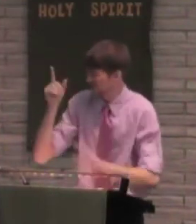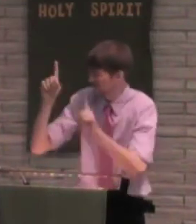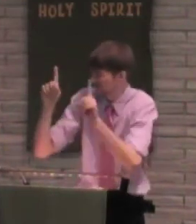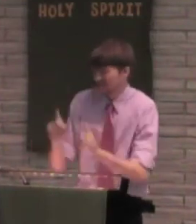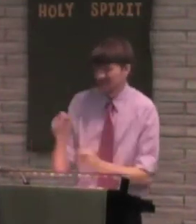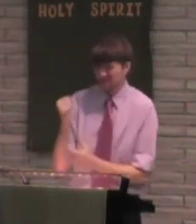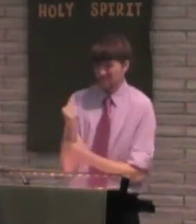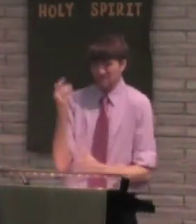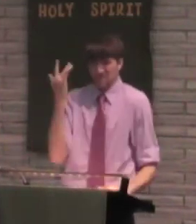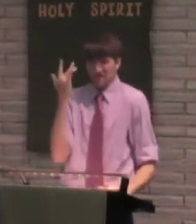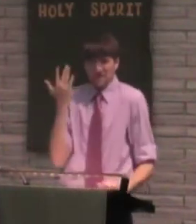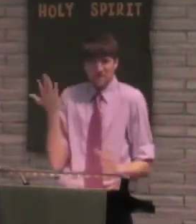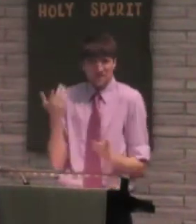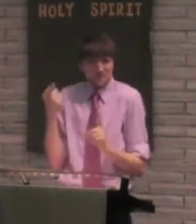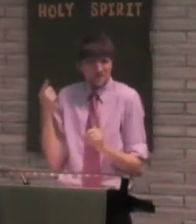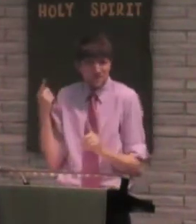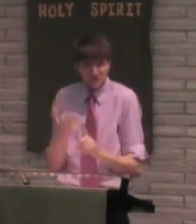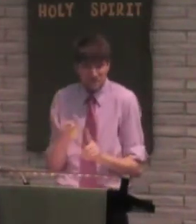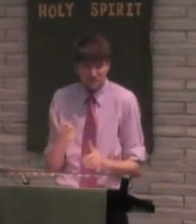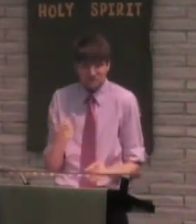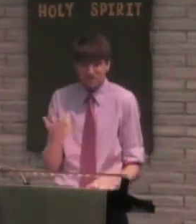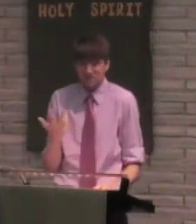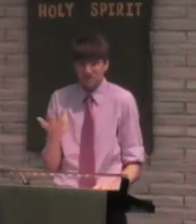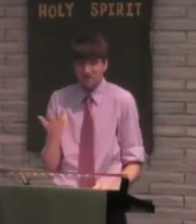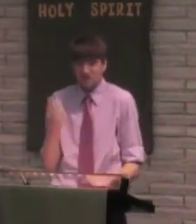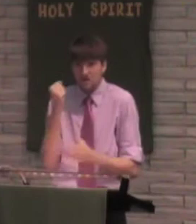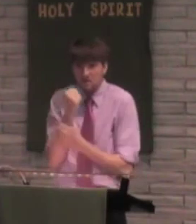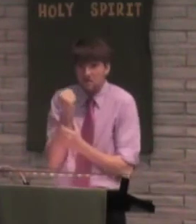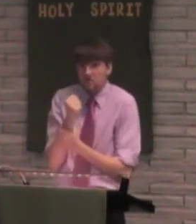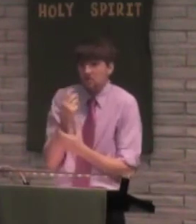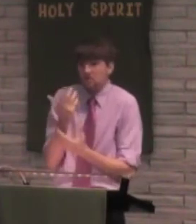So God was testing Abraham? Why would he test him?